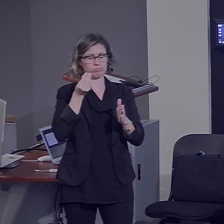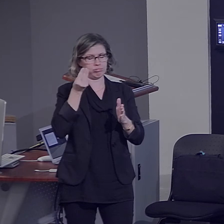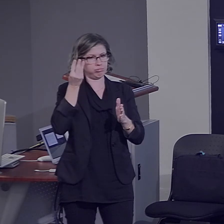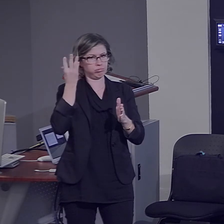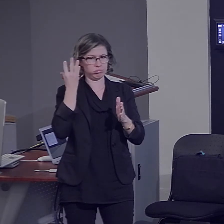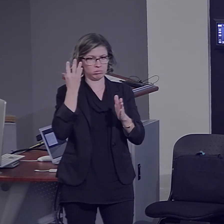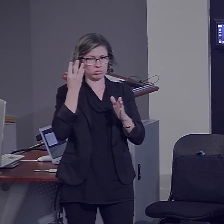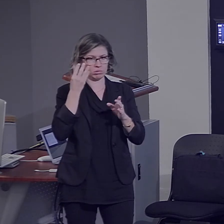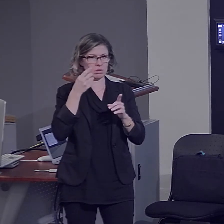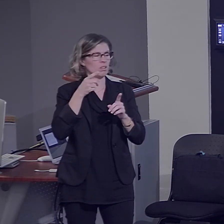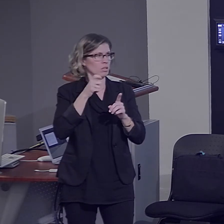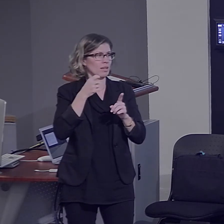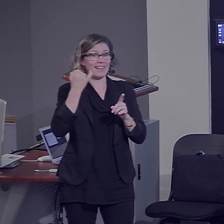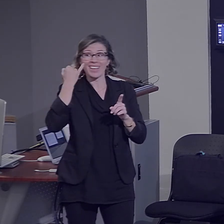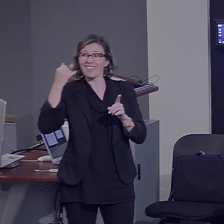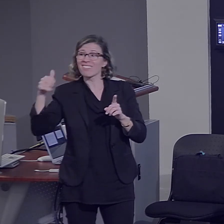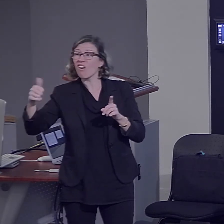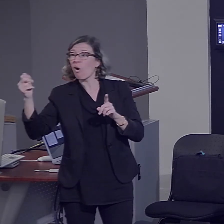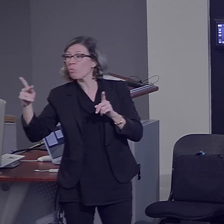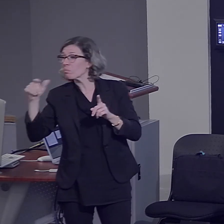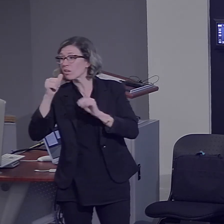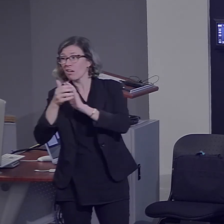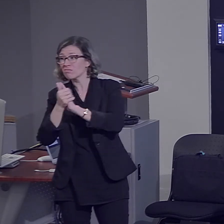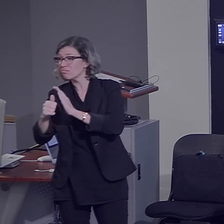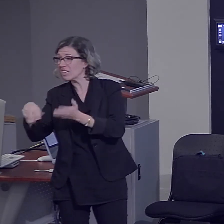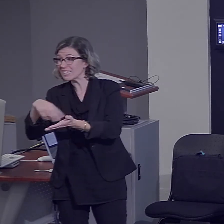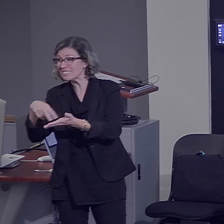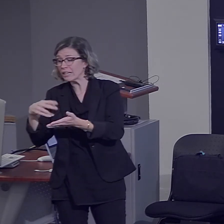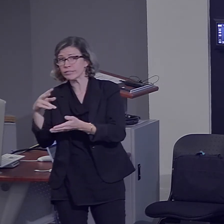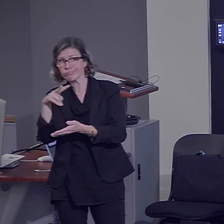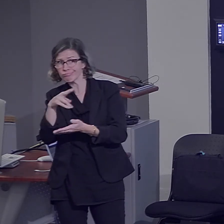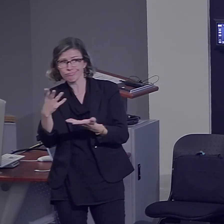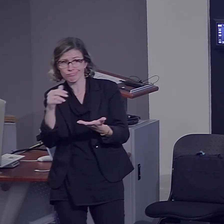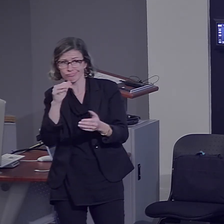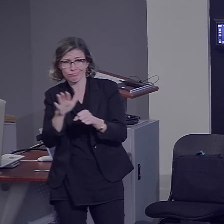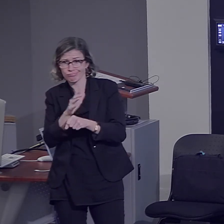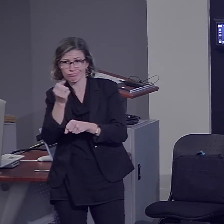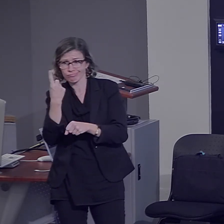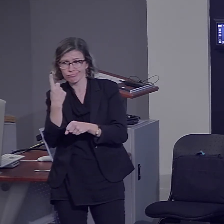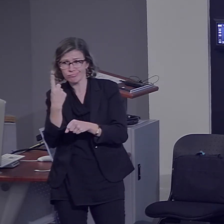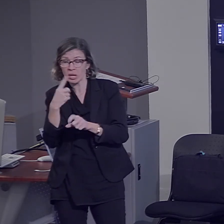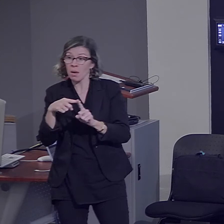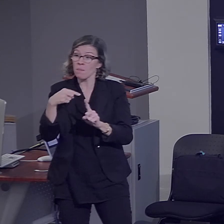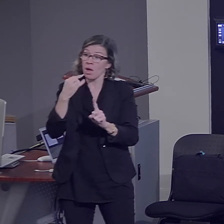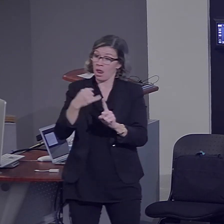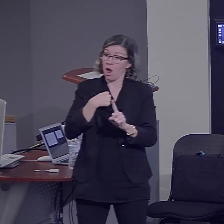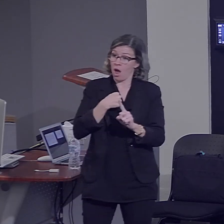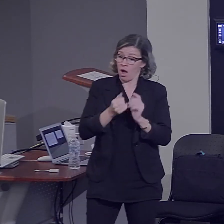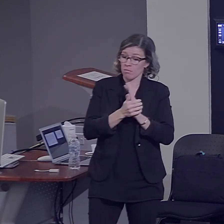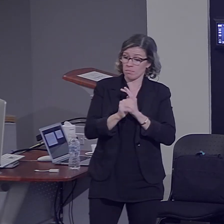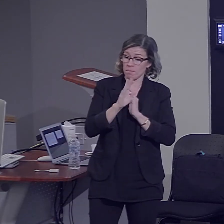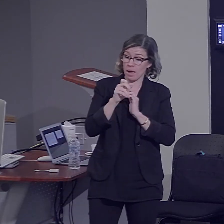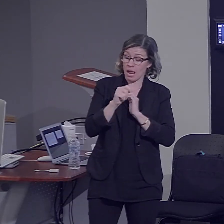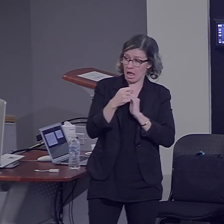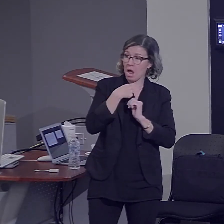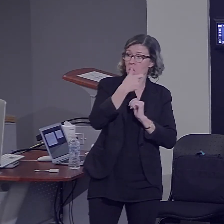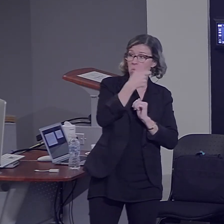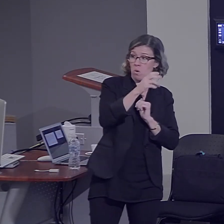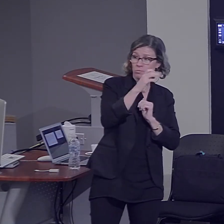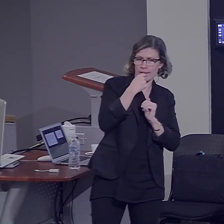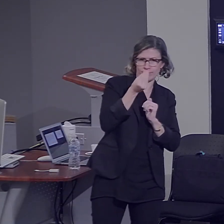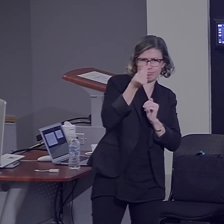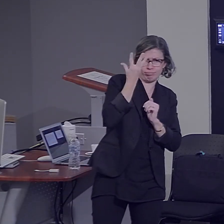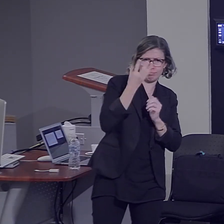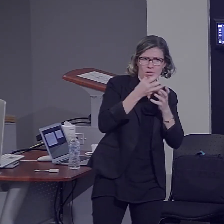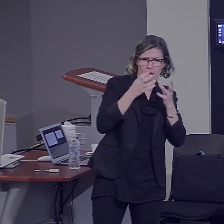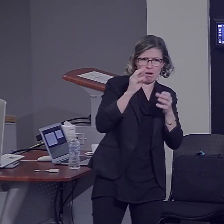not expert in dancing. If you show somebody dancing capoeira, the Brazilian dance, the war dance of Brazilian, there is very